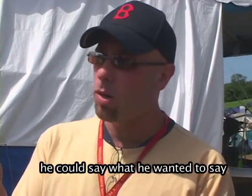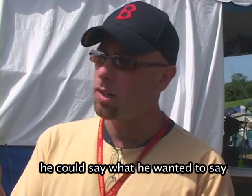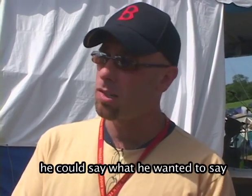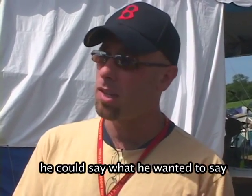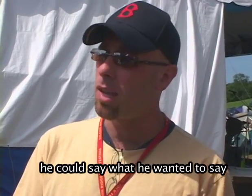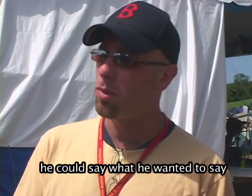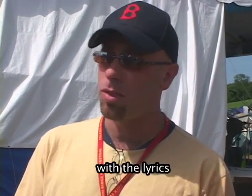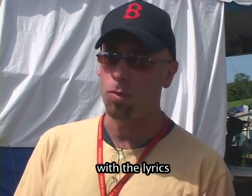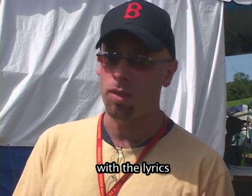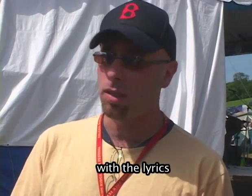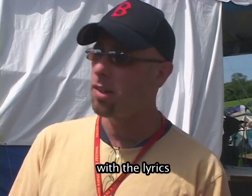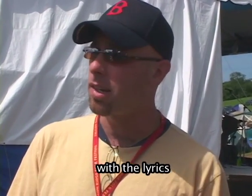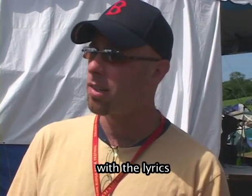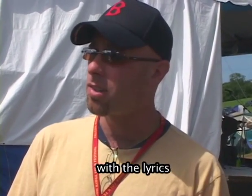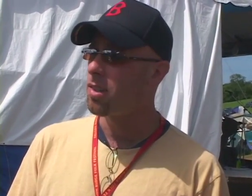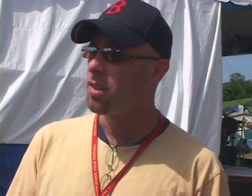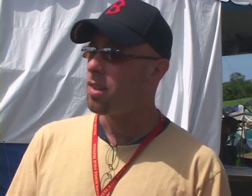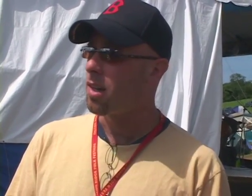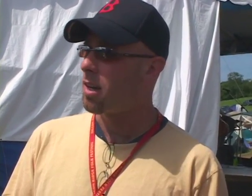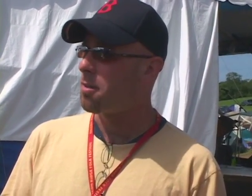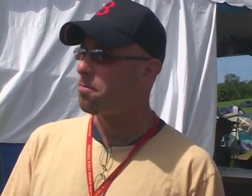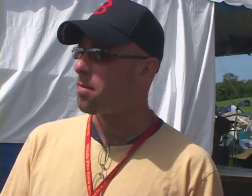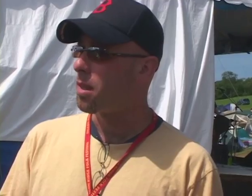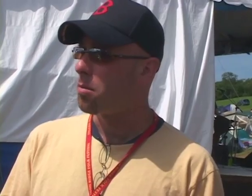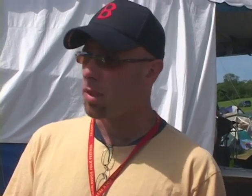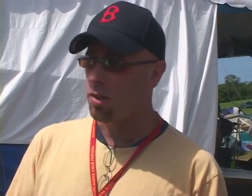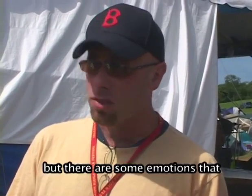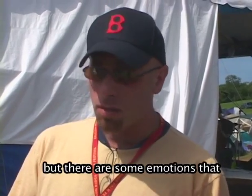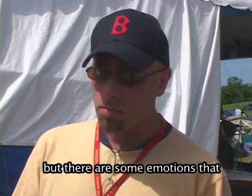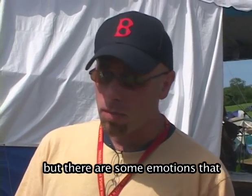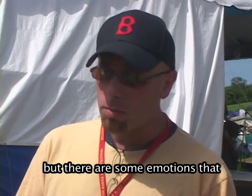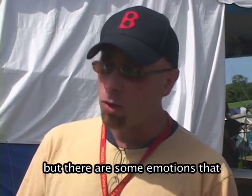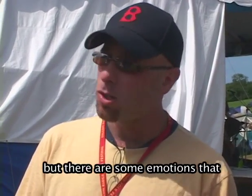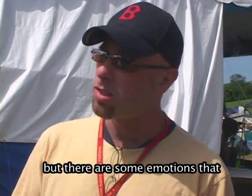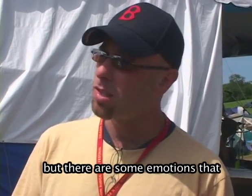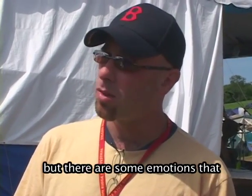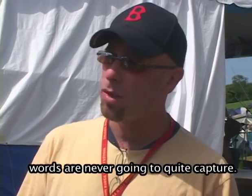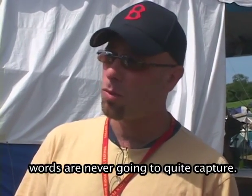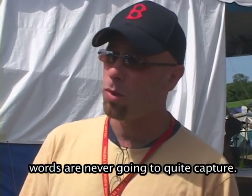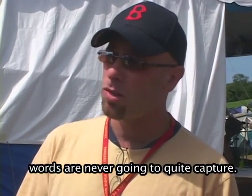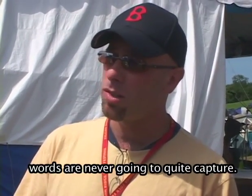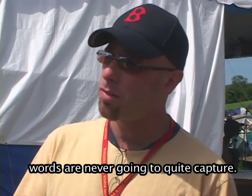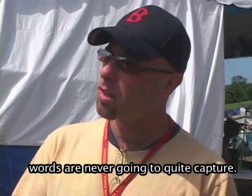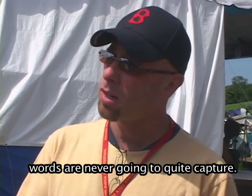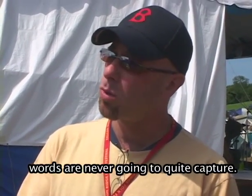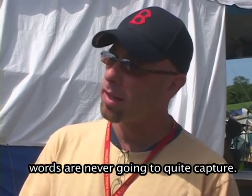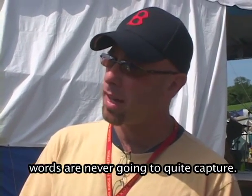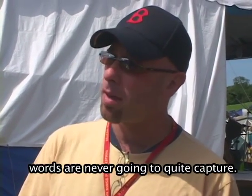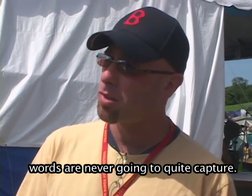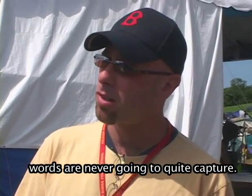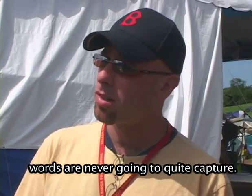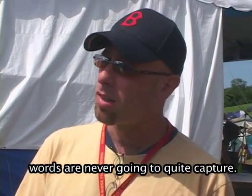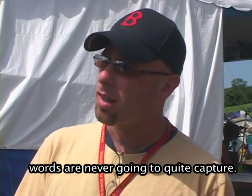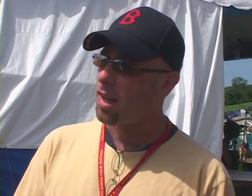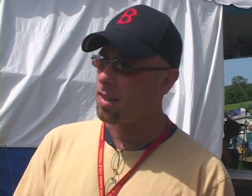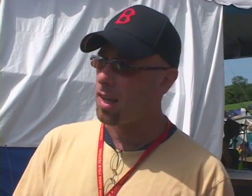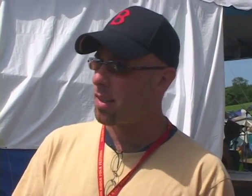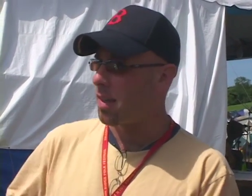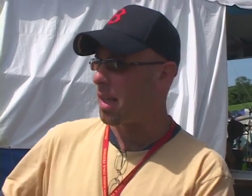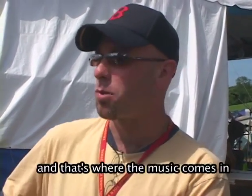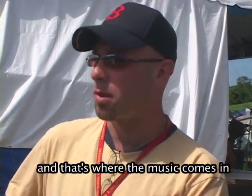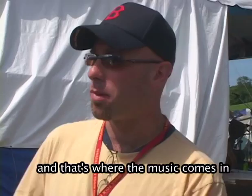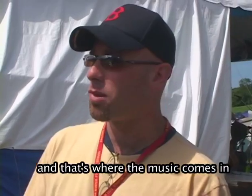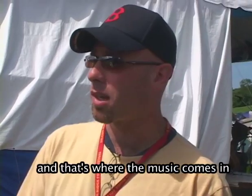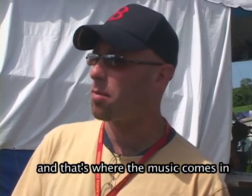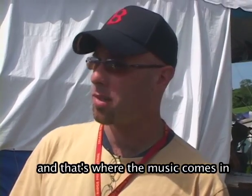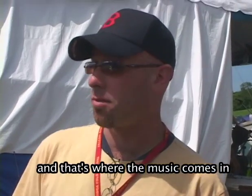say what he wanted to say with the lyrics, but there are some emotions that words are never going to quite capture,